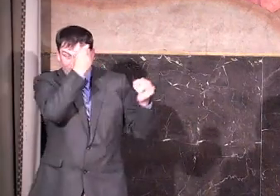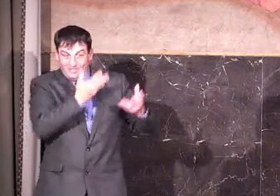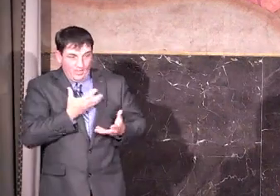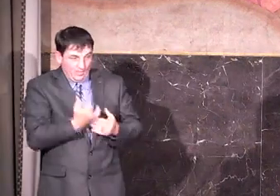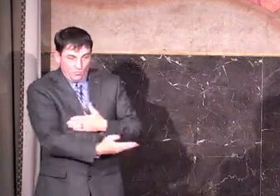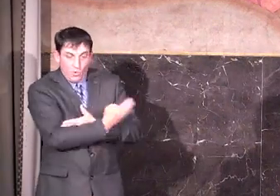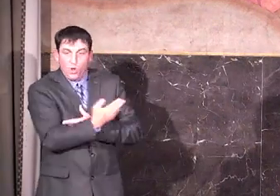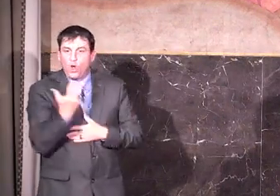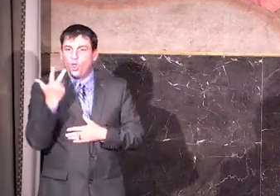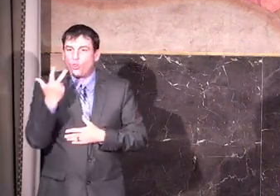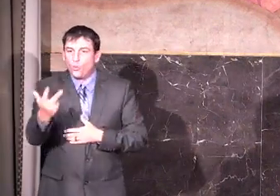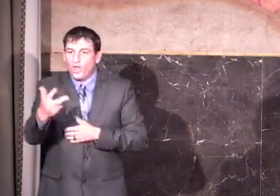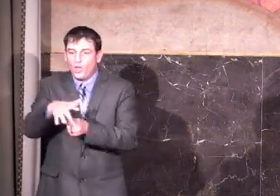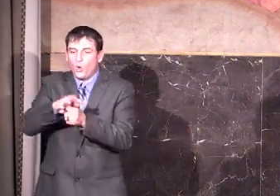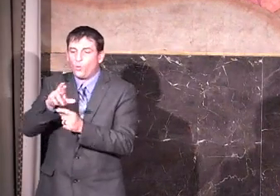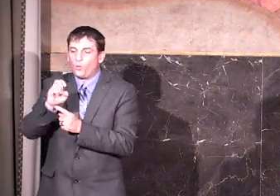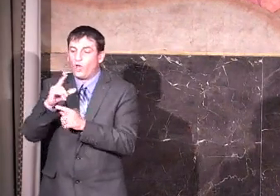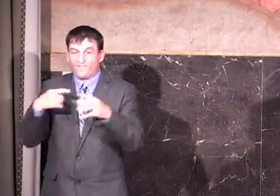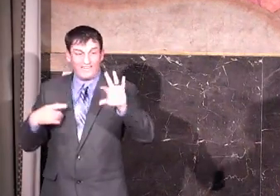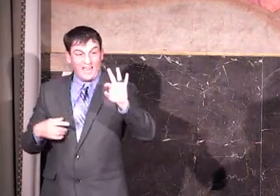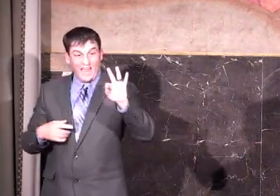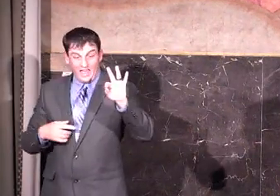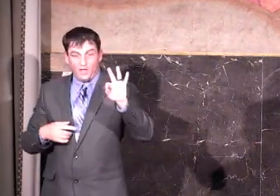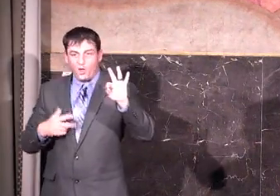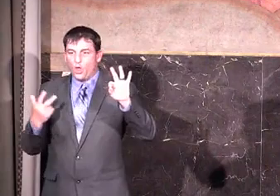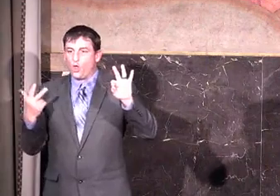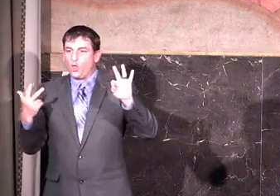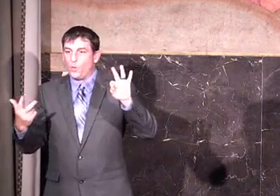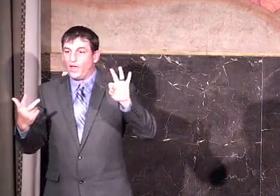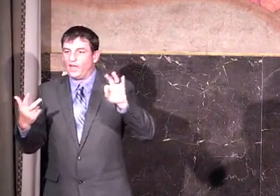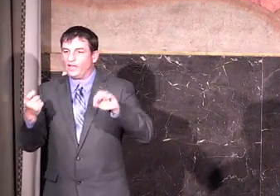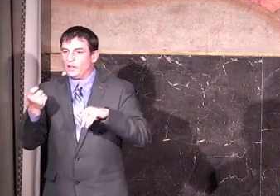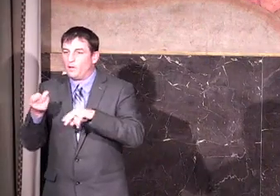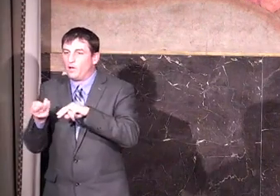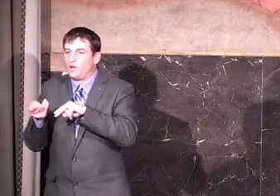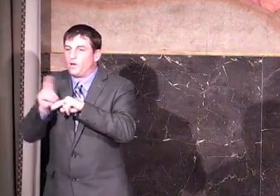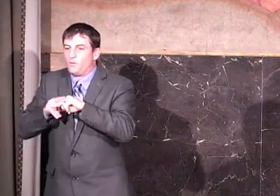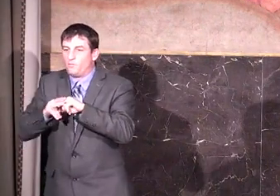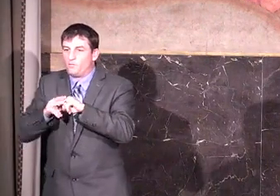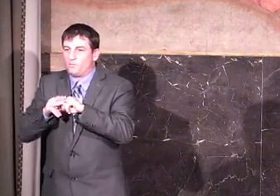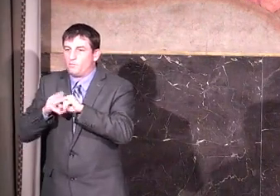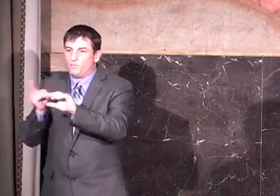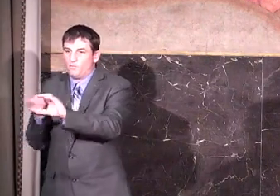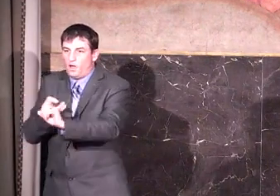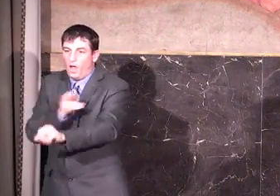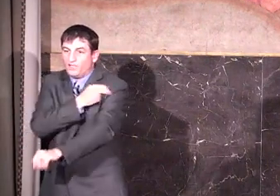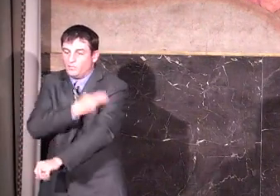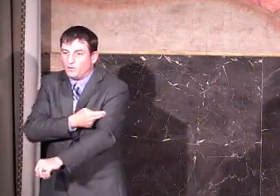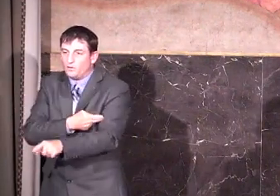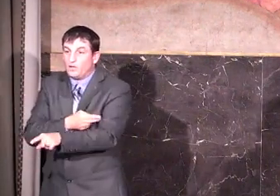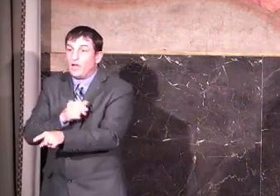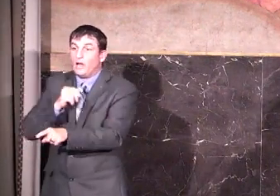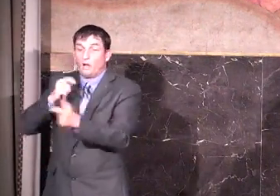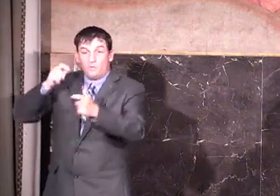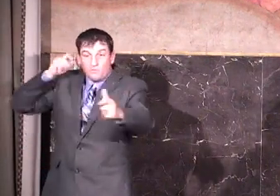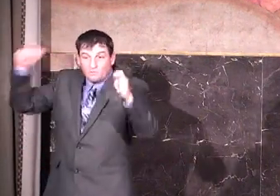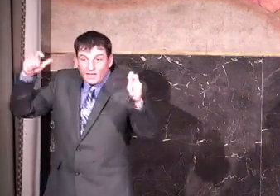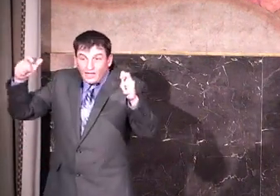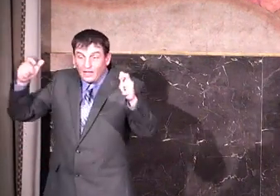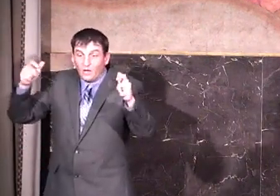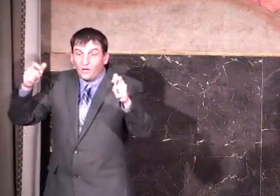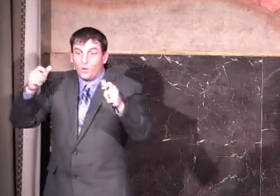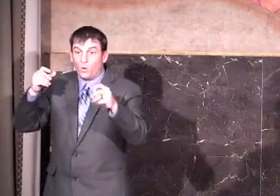3 regions in the state out of 9 that had slight upticks in hospitalizations. Now, those numbers weren't large enough to cause an awful lot